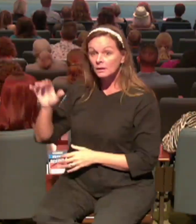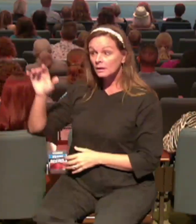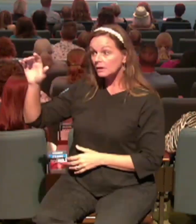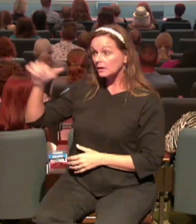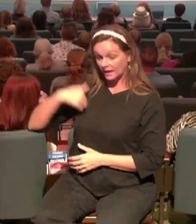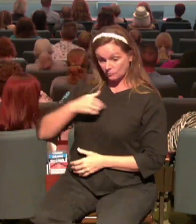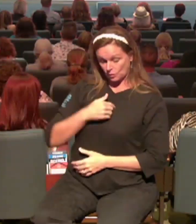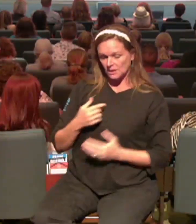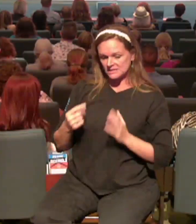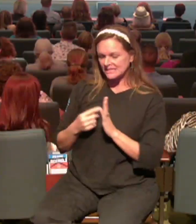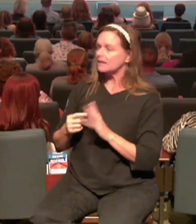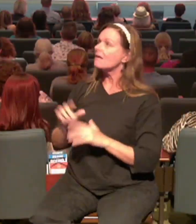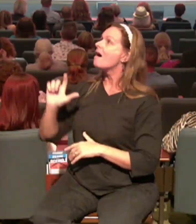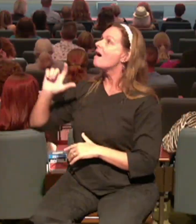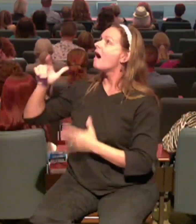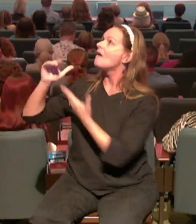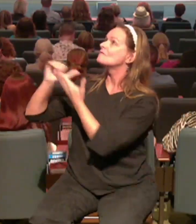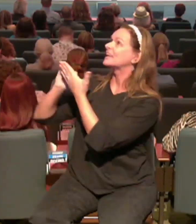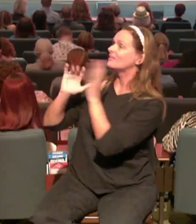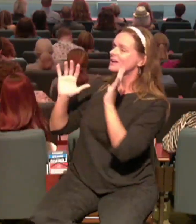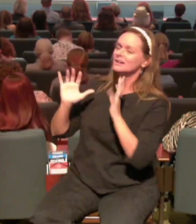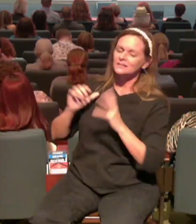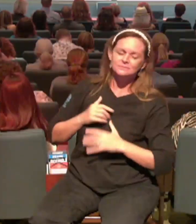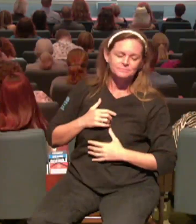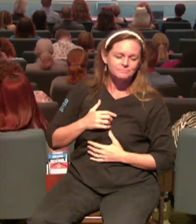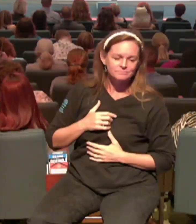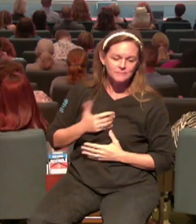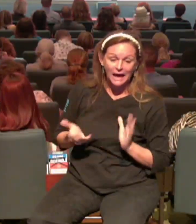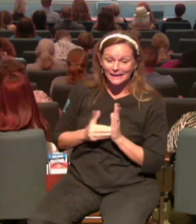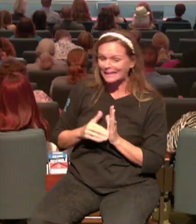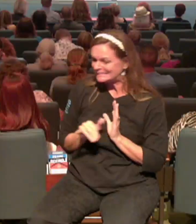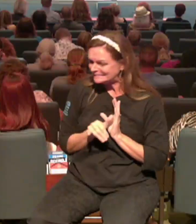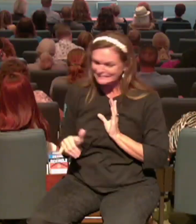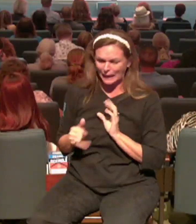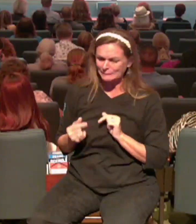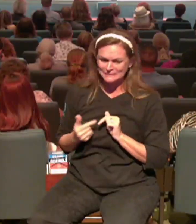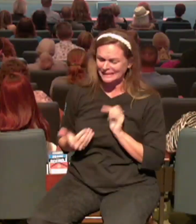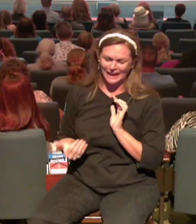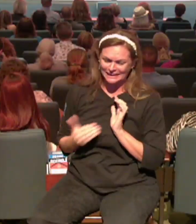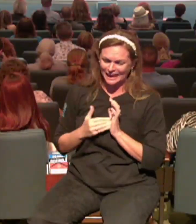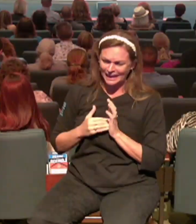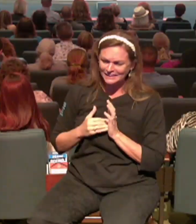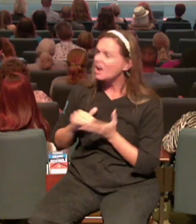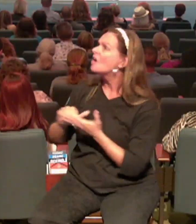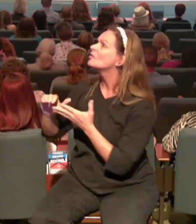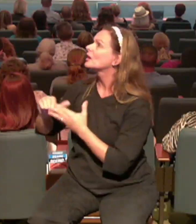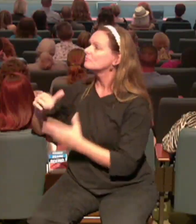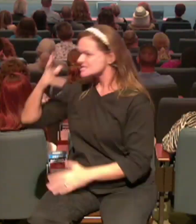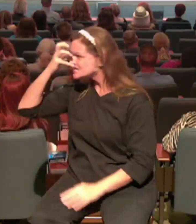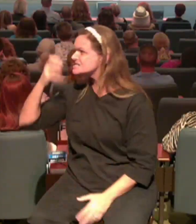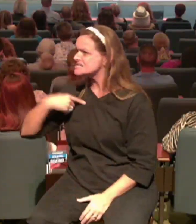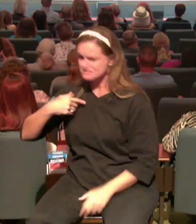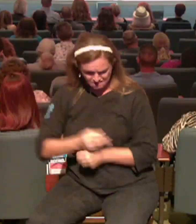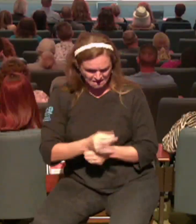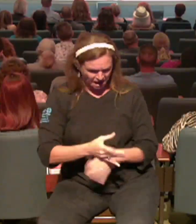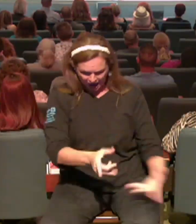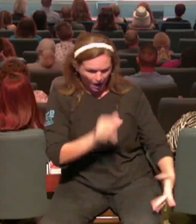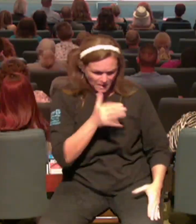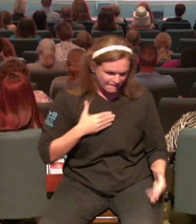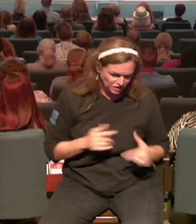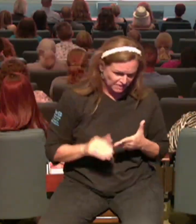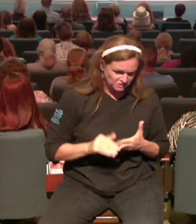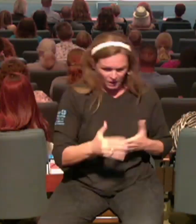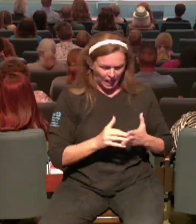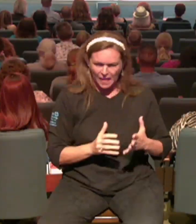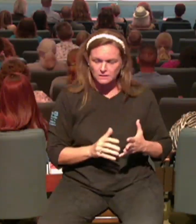completely. He releases us, and he says, that's the way we're supposed to forgive others. Forgiveness is serious business